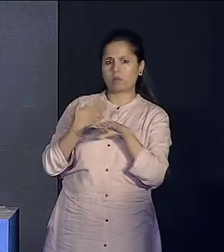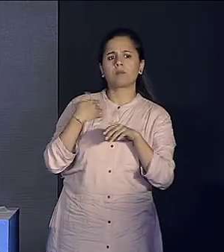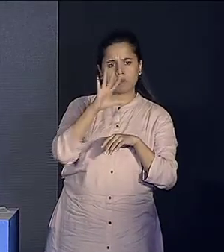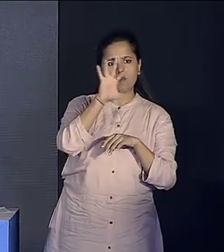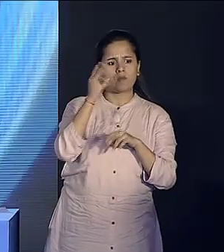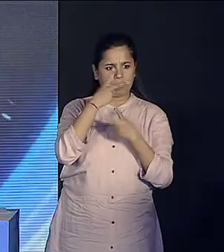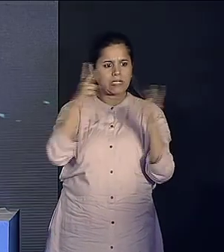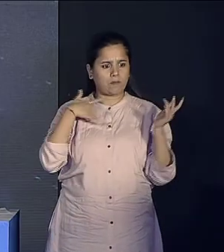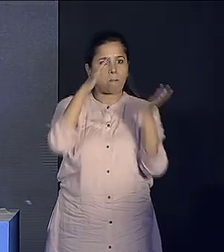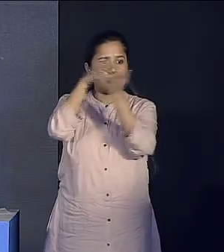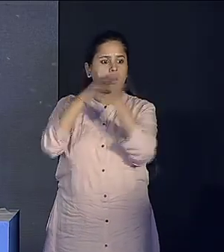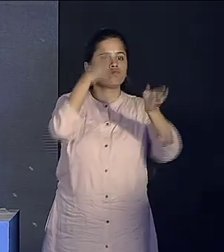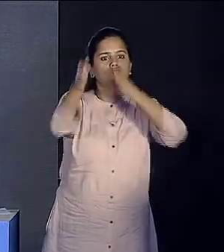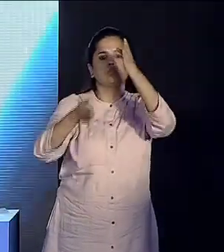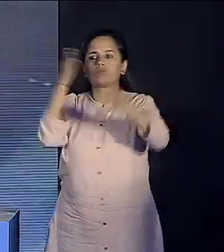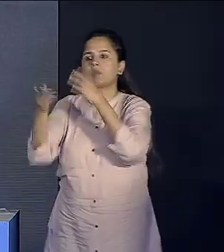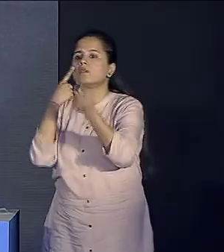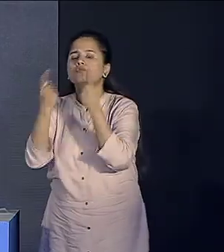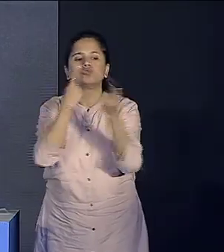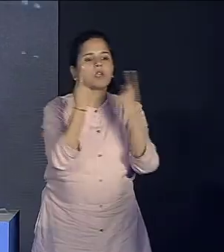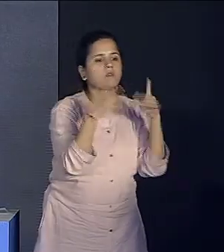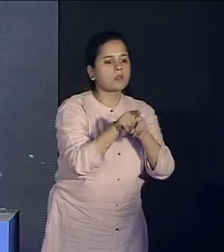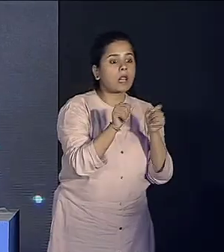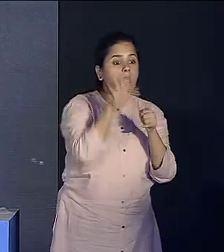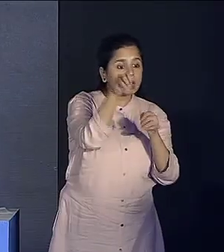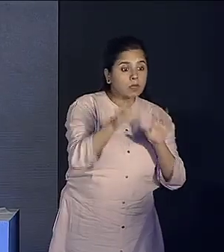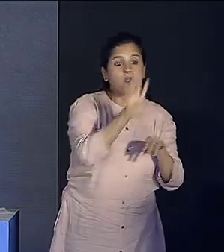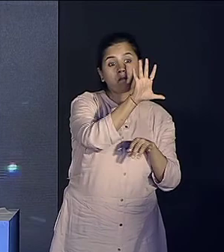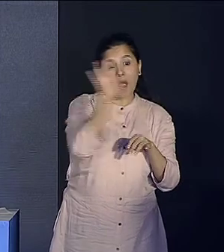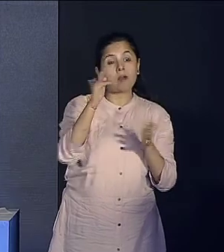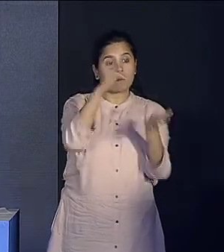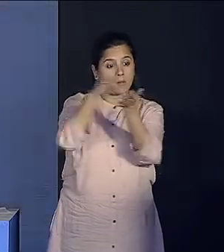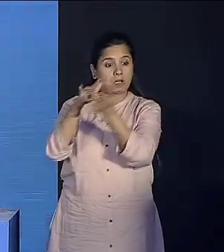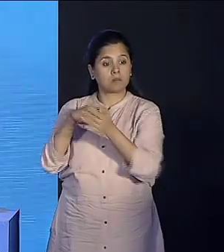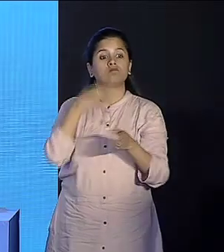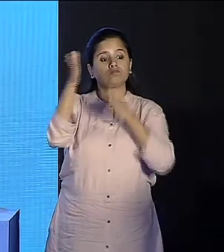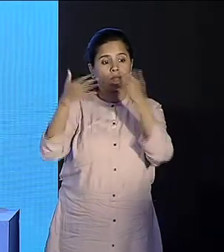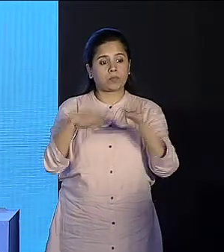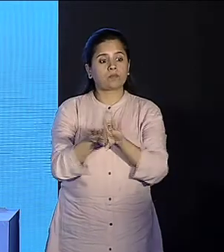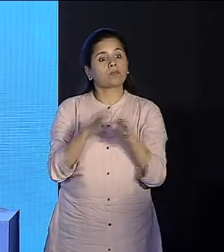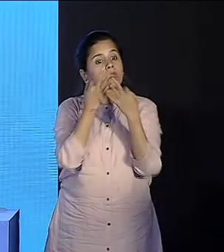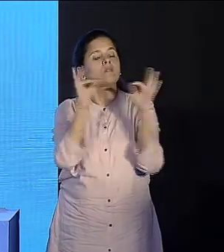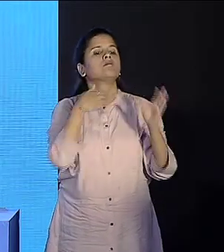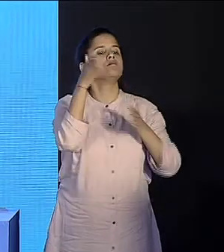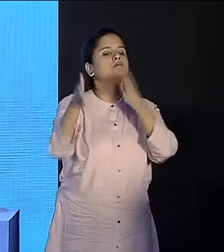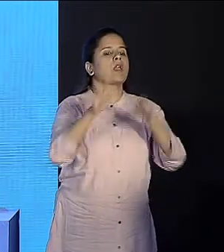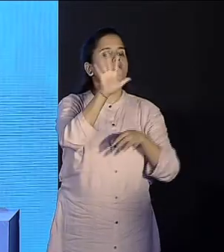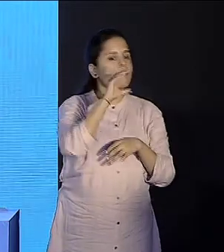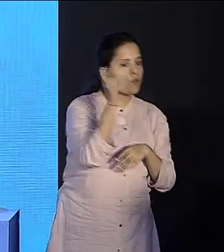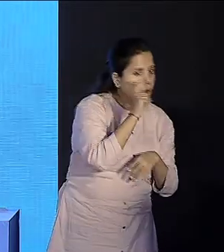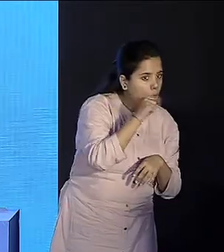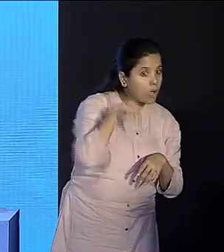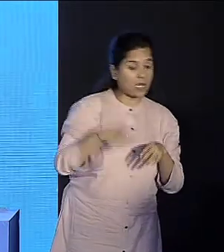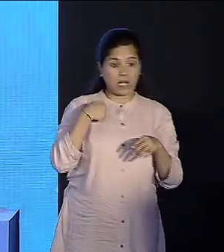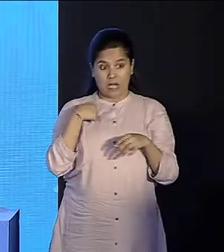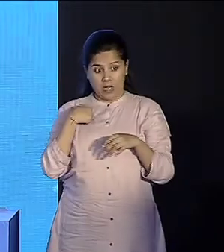bono accessibility audits for governments across the country too. We conducted disability and youth dialogues across 5 colleges in Delhi in association